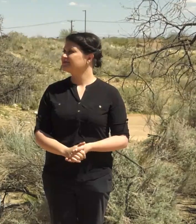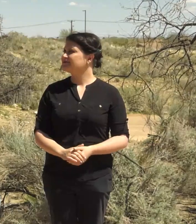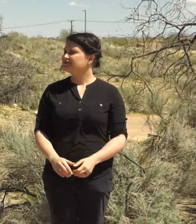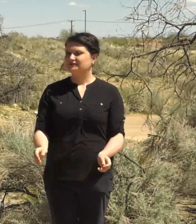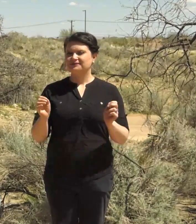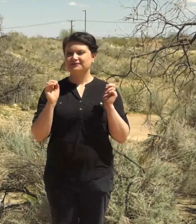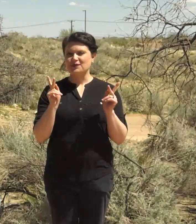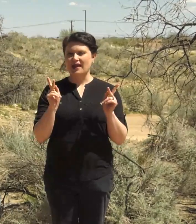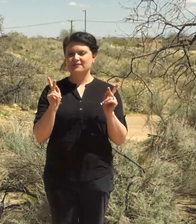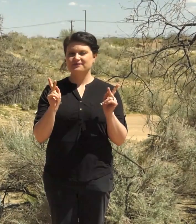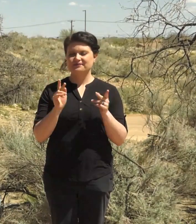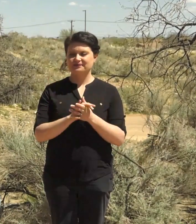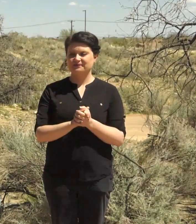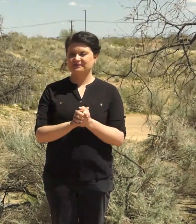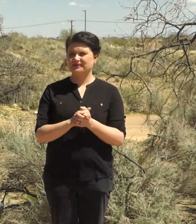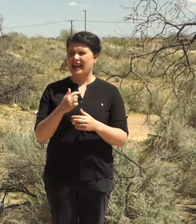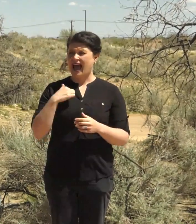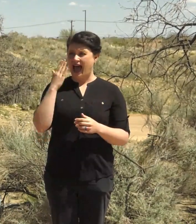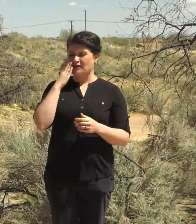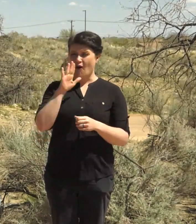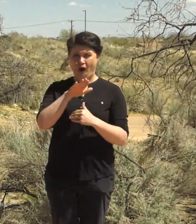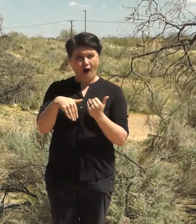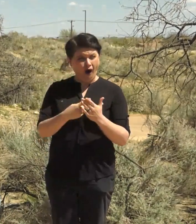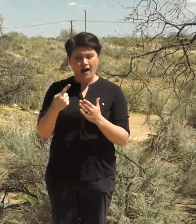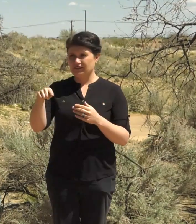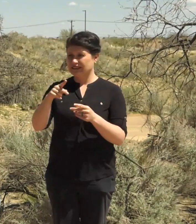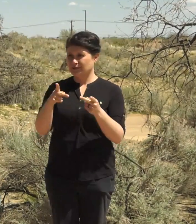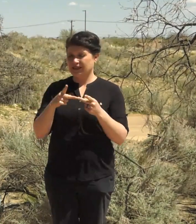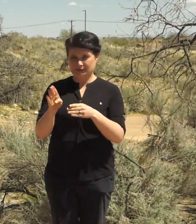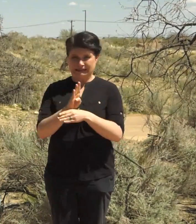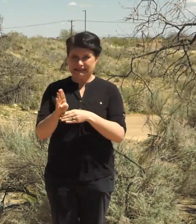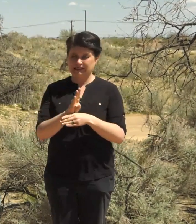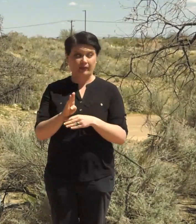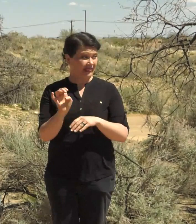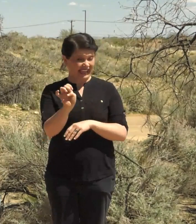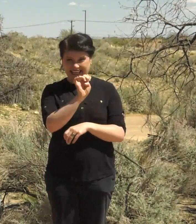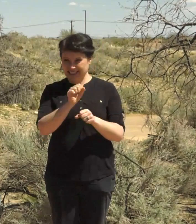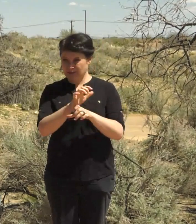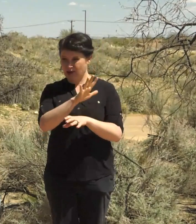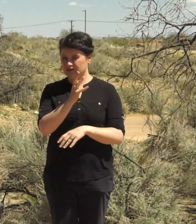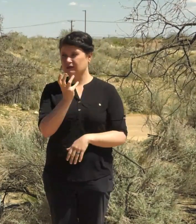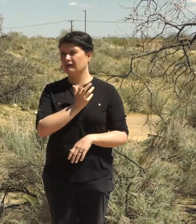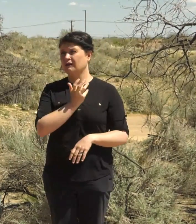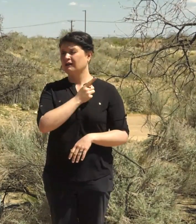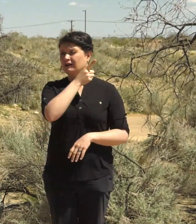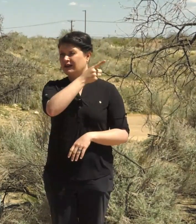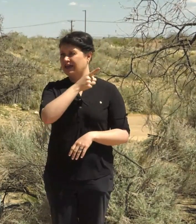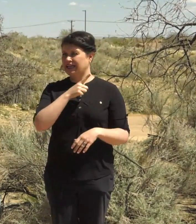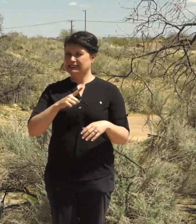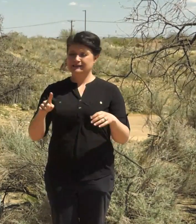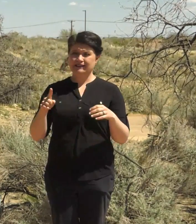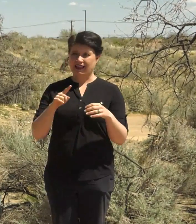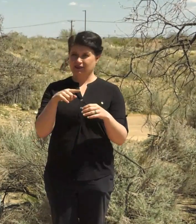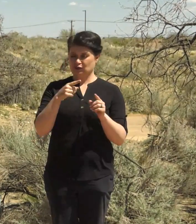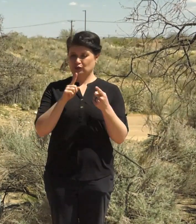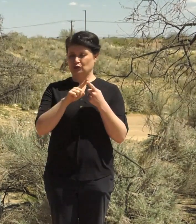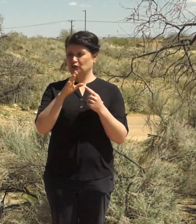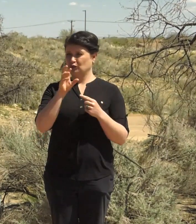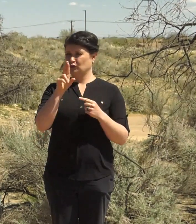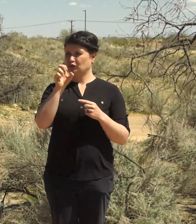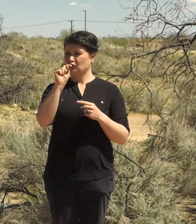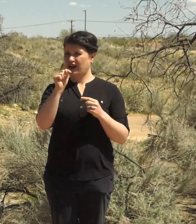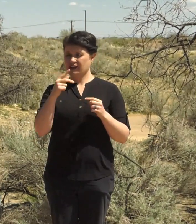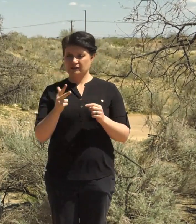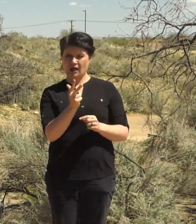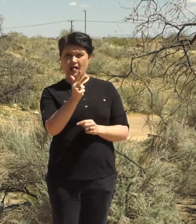Okay, I know all these facilities are busy. East Mountains, man, I mean, it's packed on that highway up to the crest, and so just really